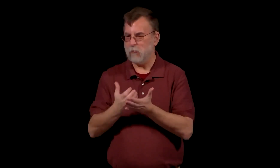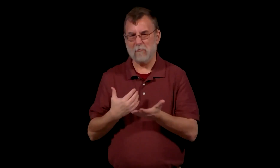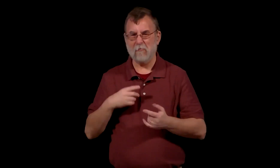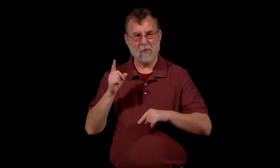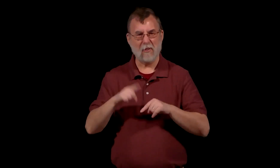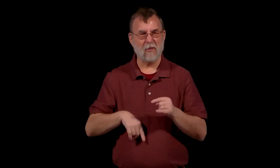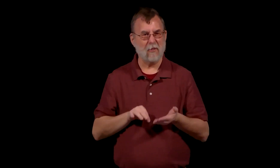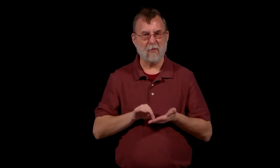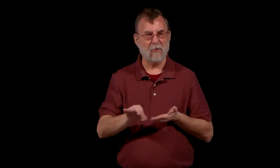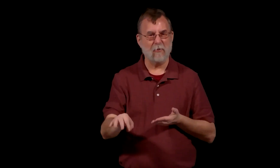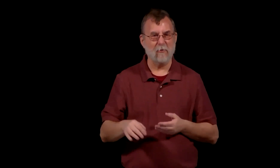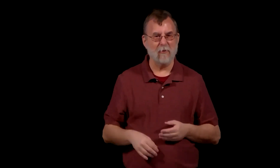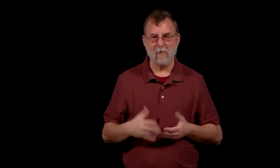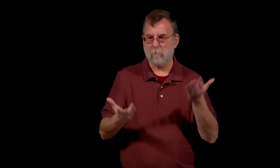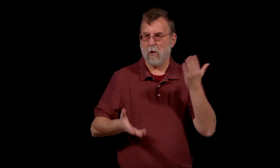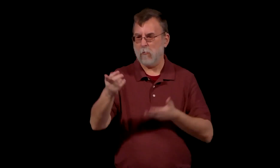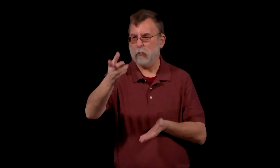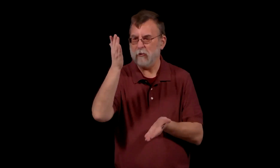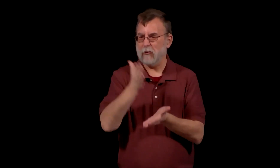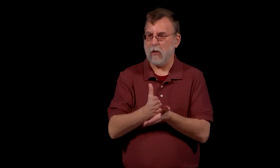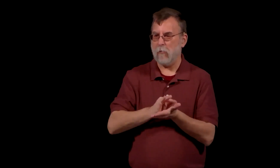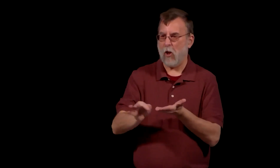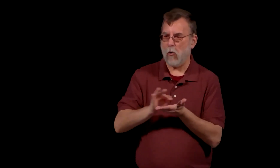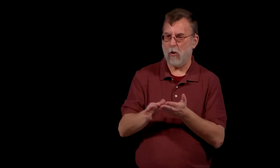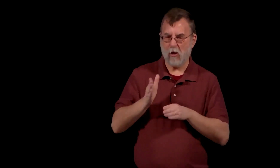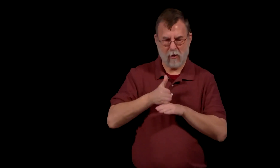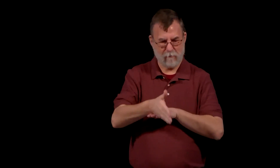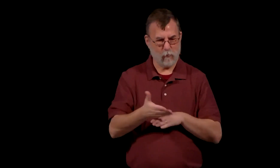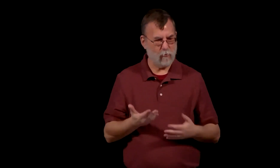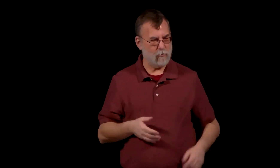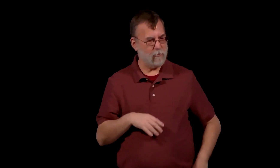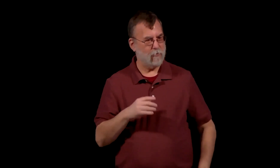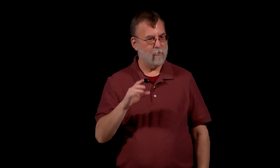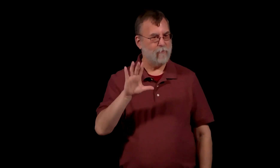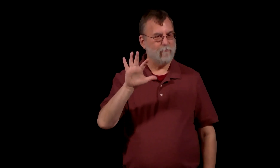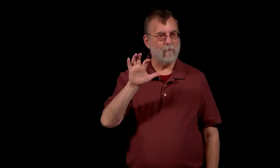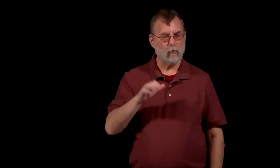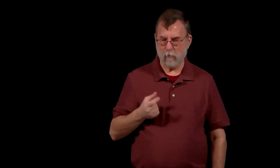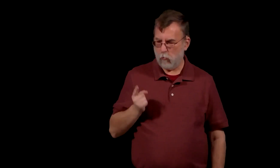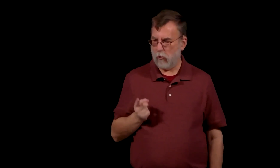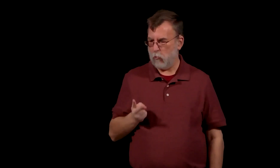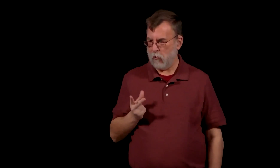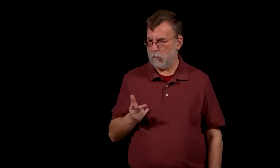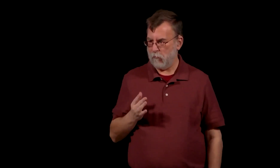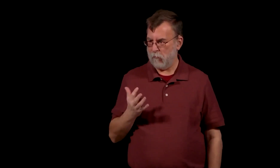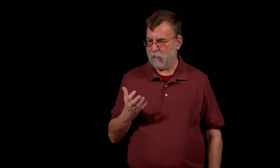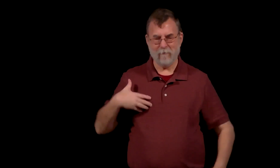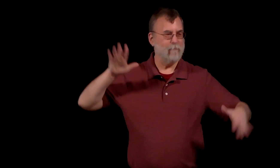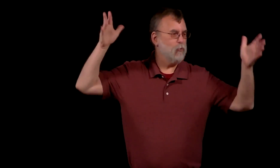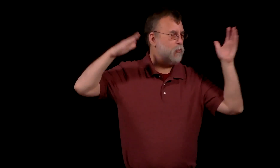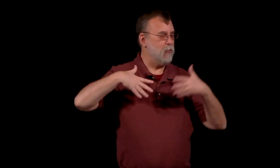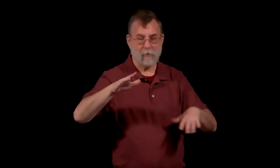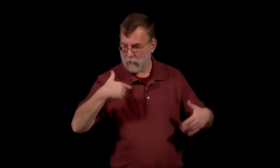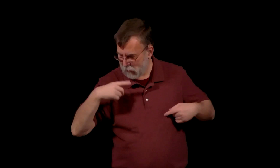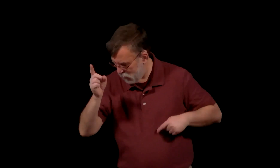Imagine how many pictures. You can't count. You stop counting after 500. You give